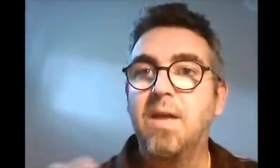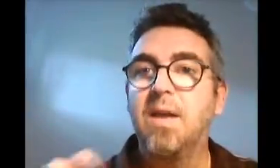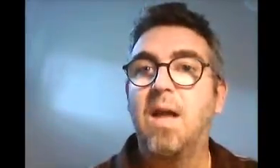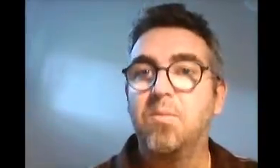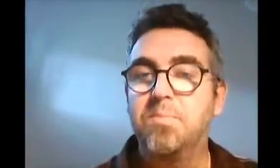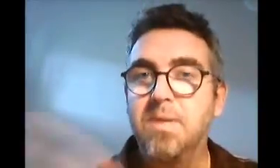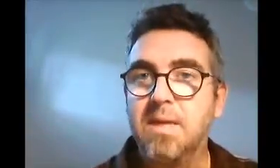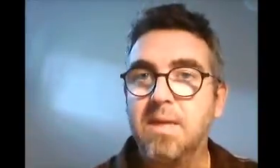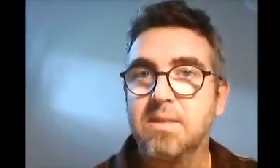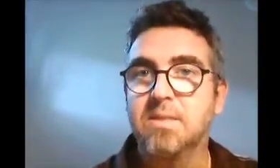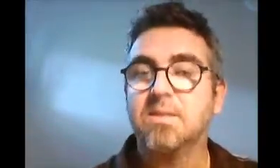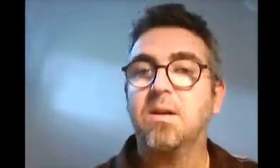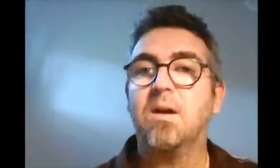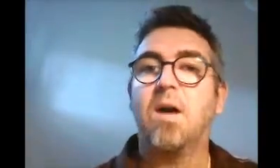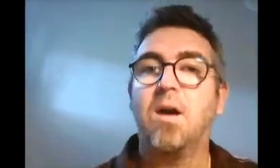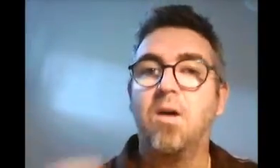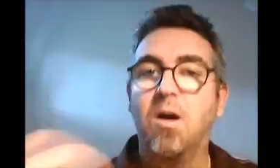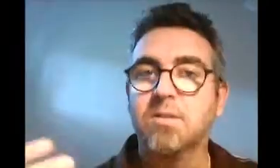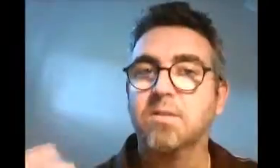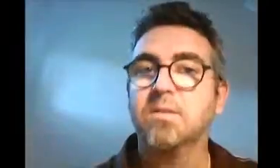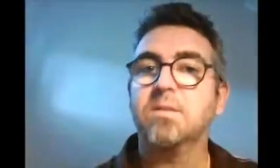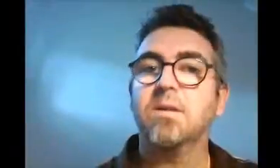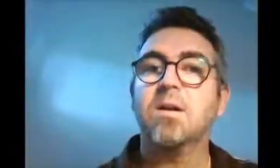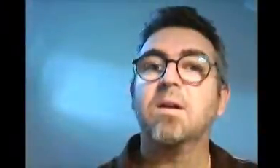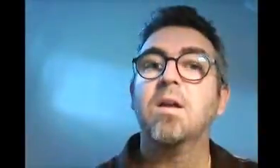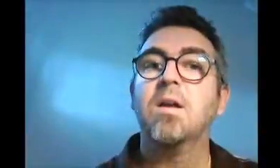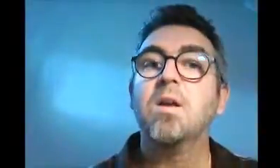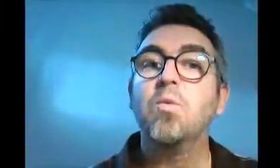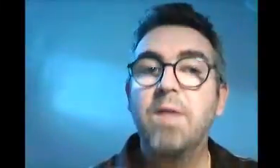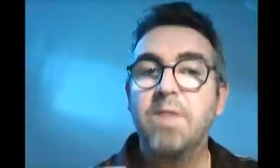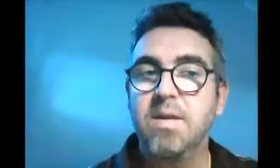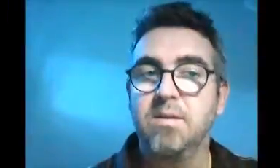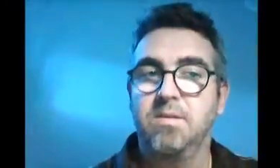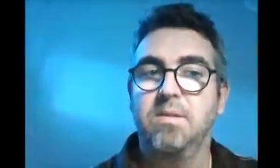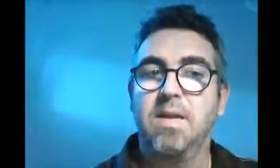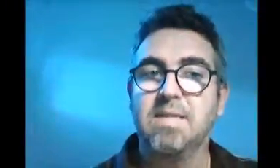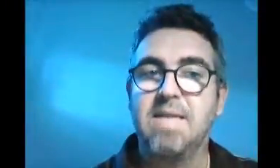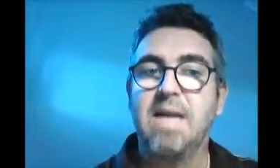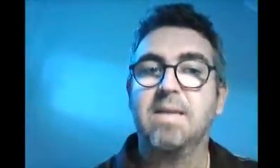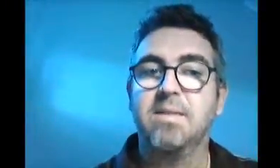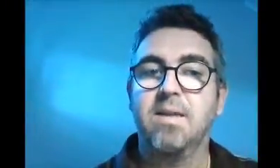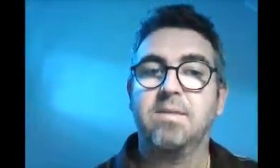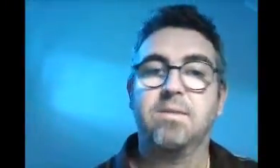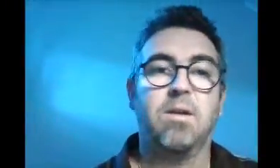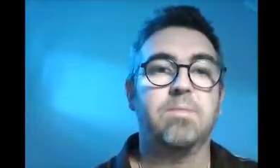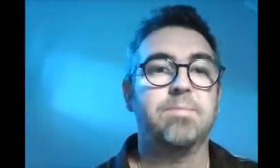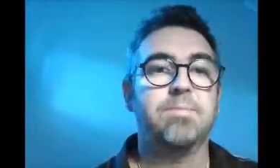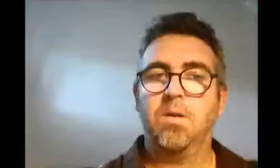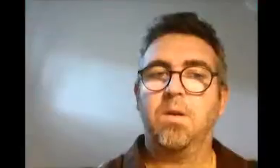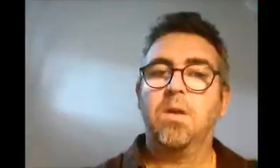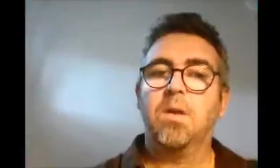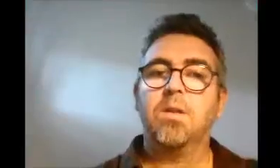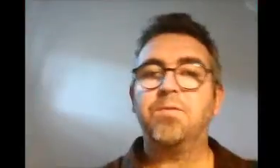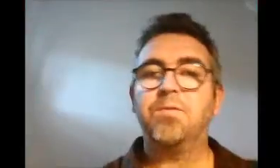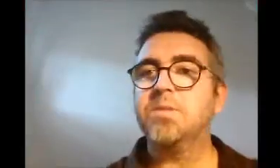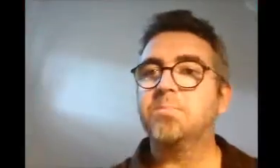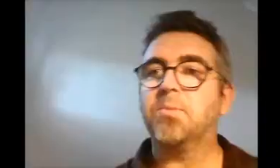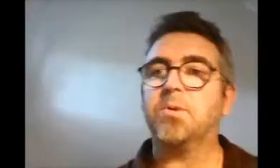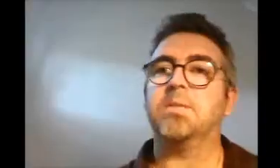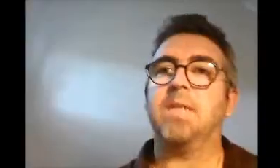tell how big is the star, how hot is the star, where is exactly that star. The first important